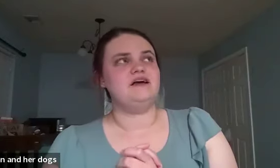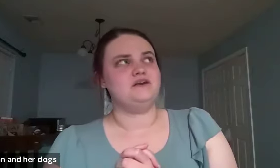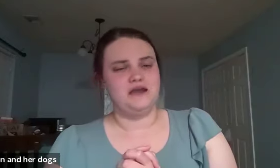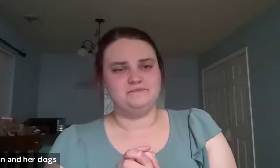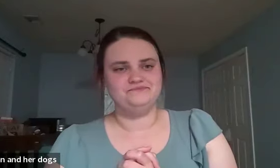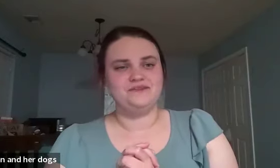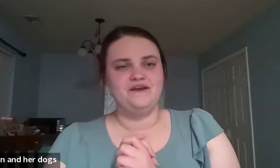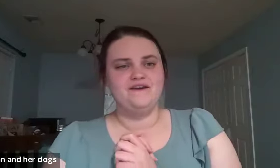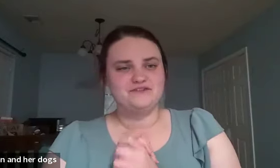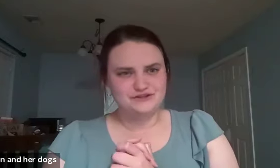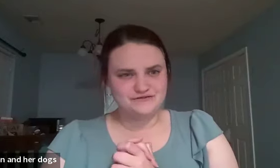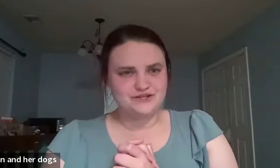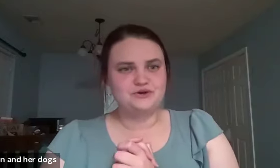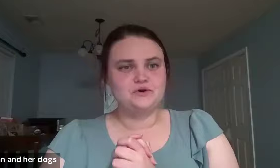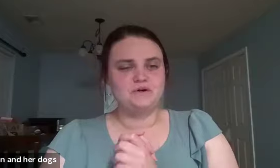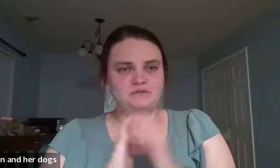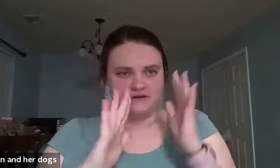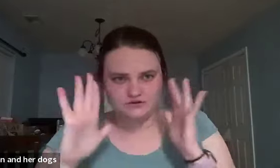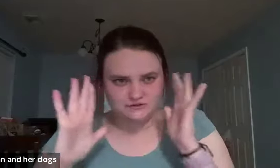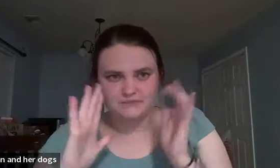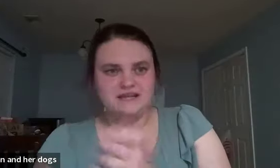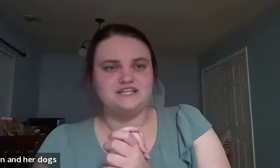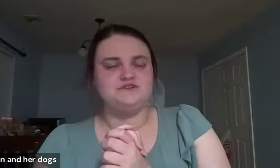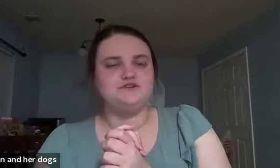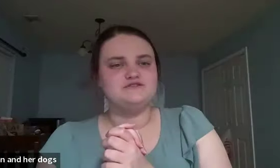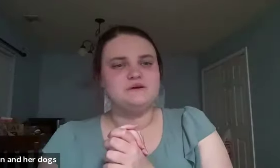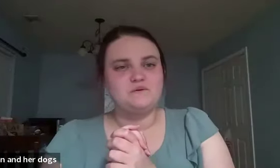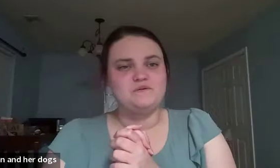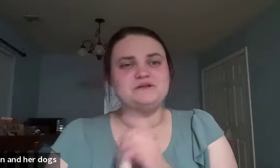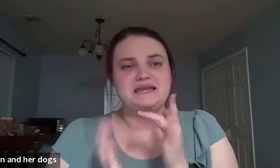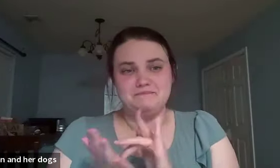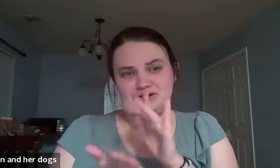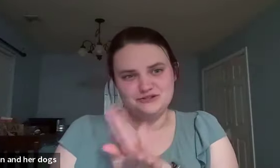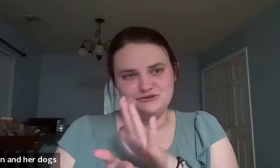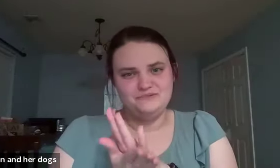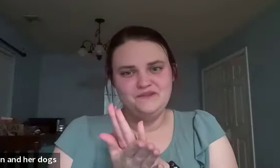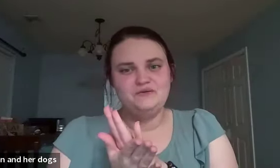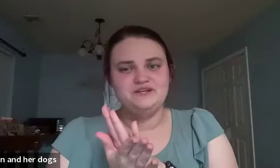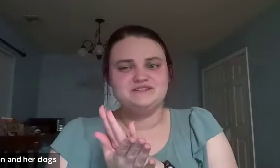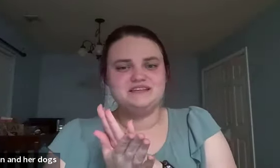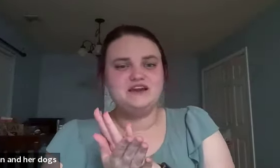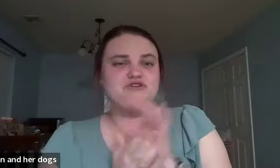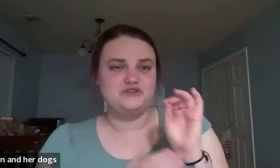like, okay. For those of you who are probably close around my age, if you guys remember when we were like in middle school, we used to say, oh, you're